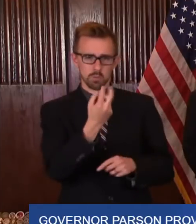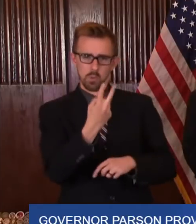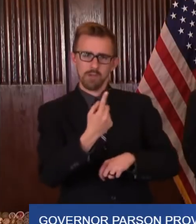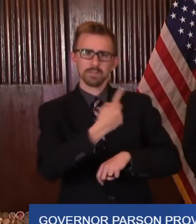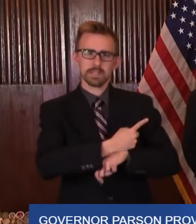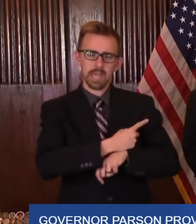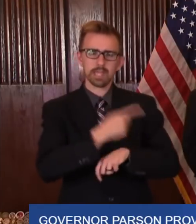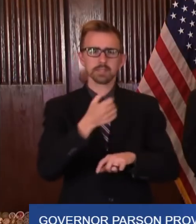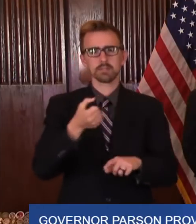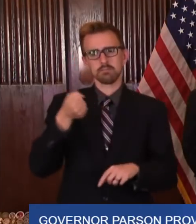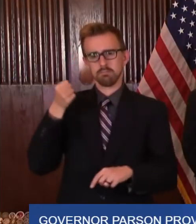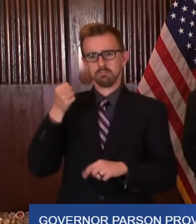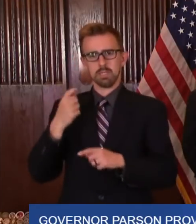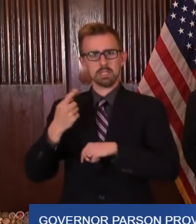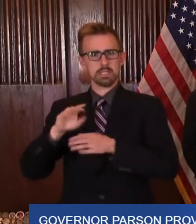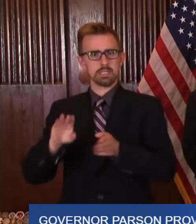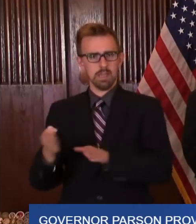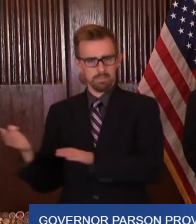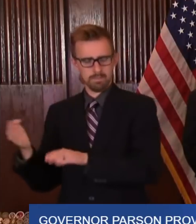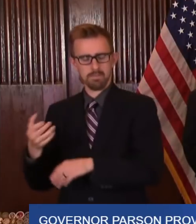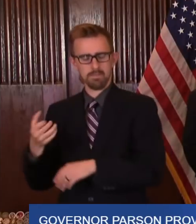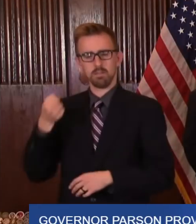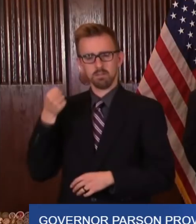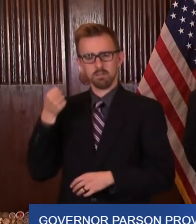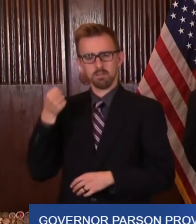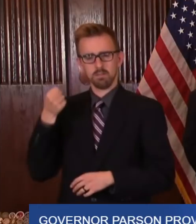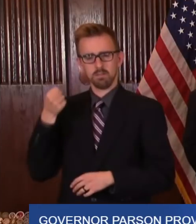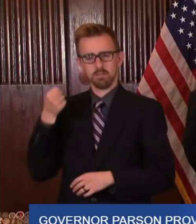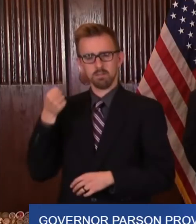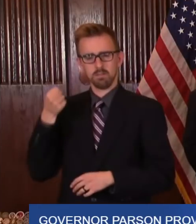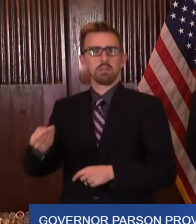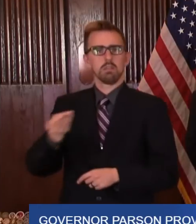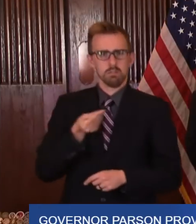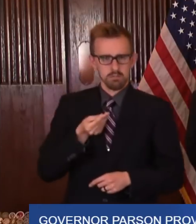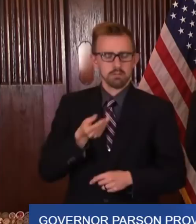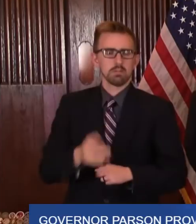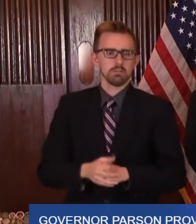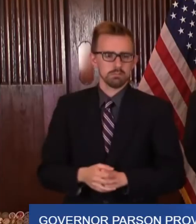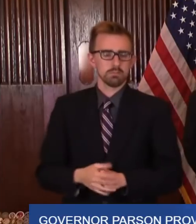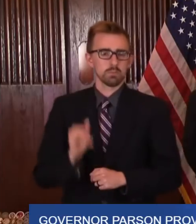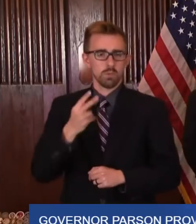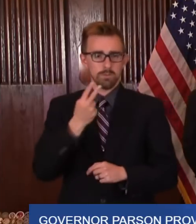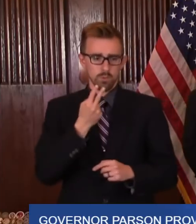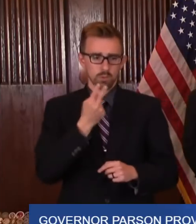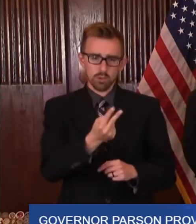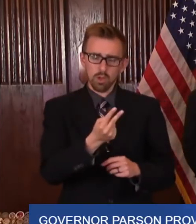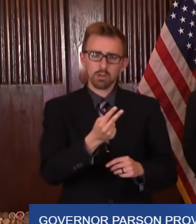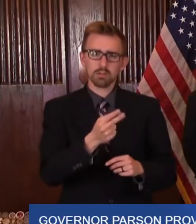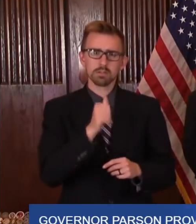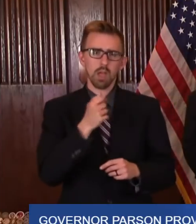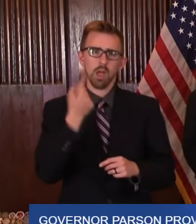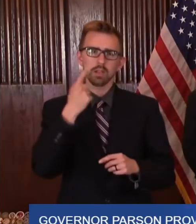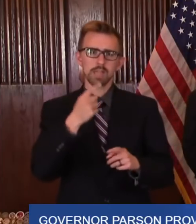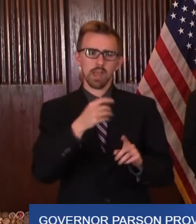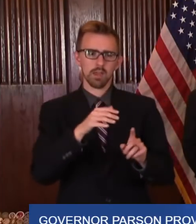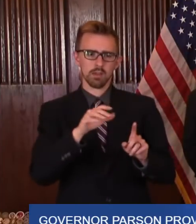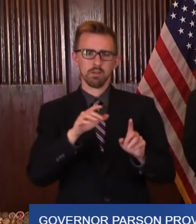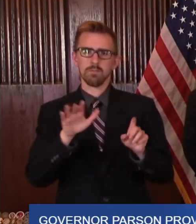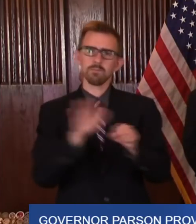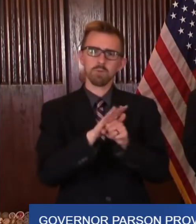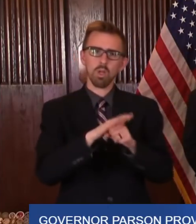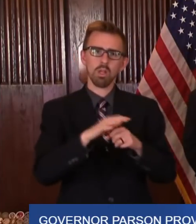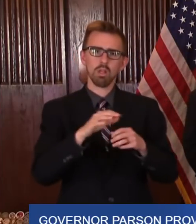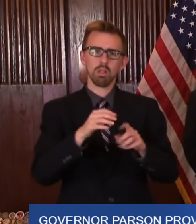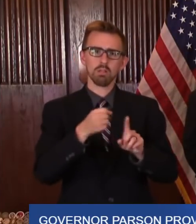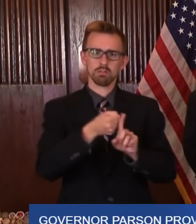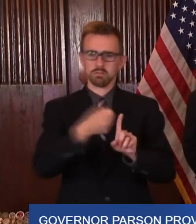days deaths. And so you'll also see a number today on that if you were just looking at it and not understand the context, you would think, gosh,